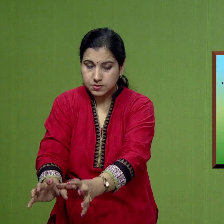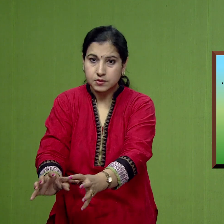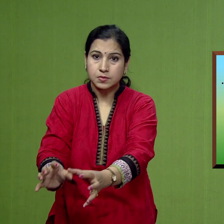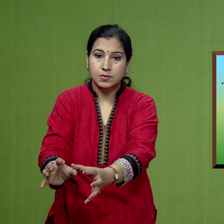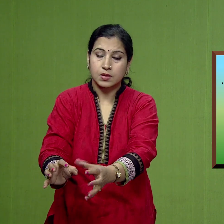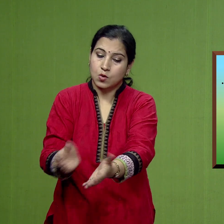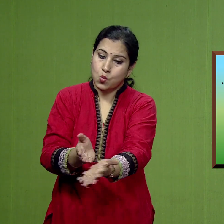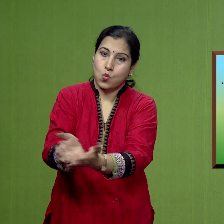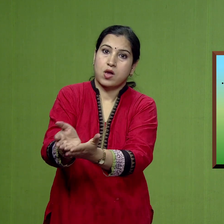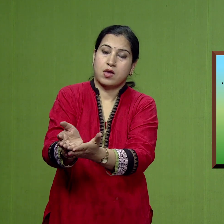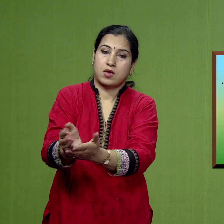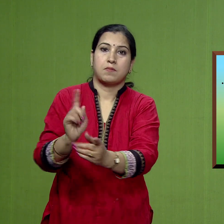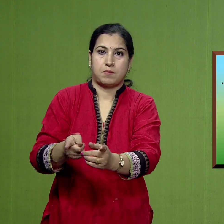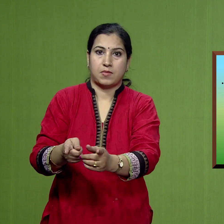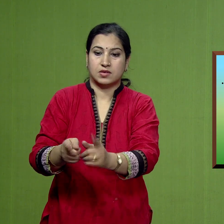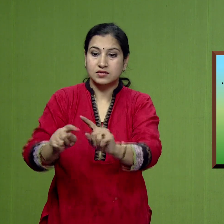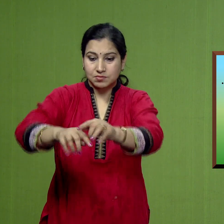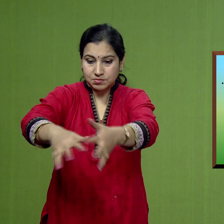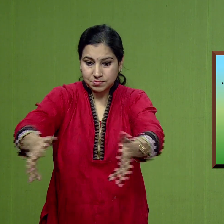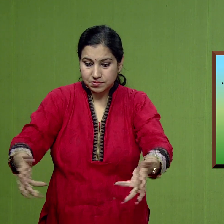preferably through sanitary landfills.